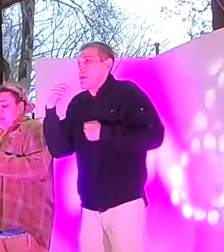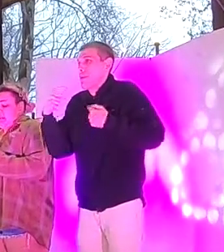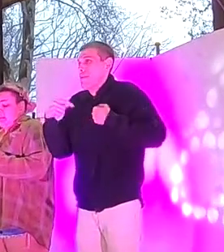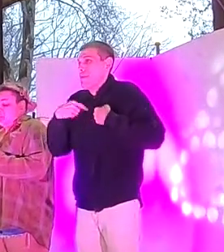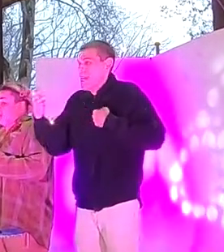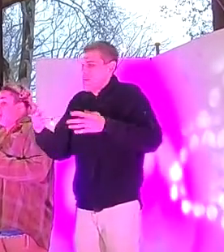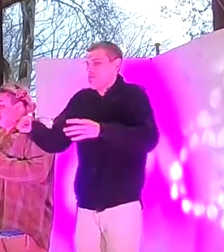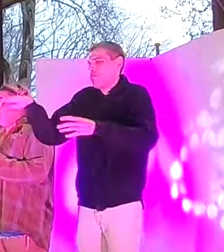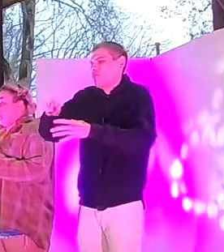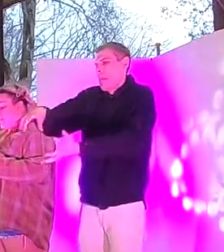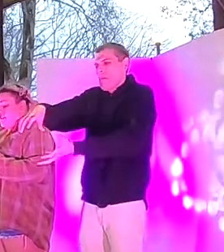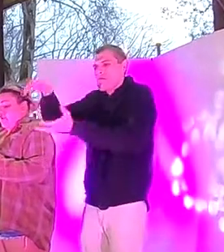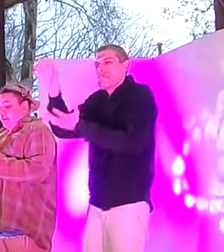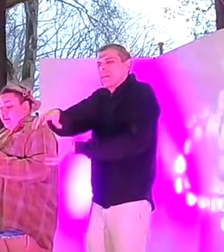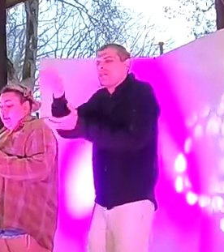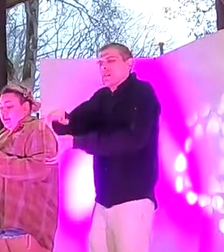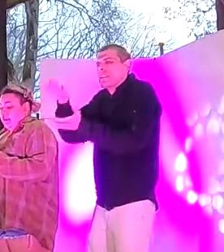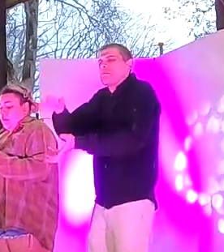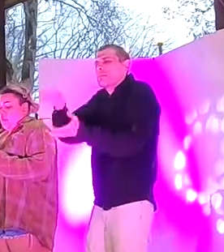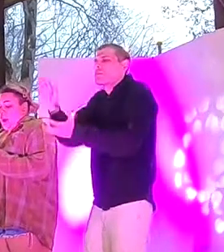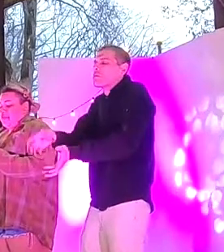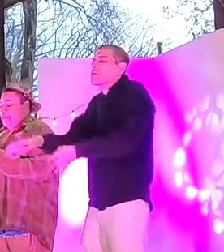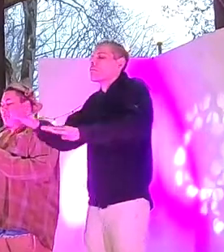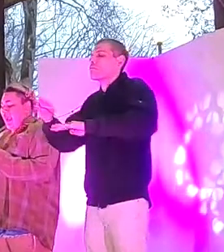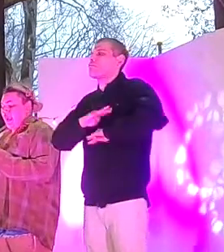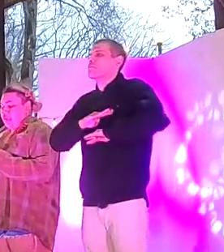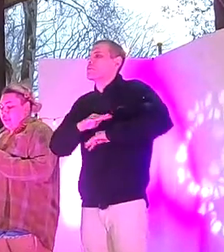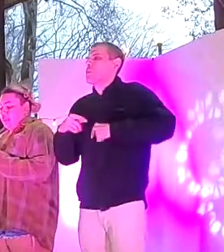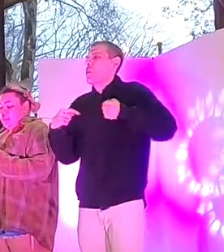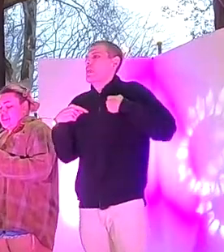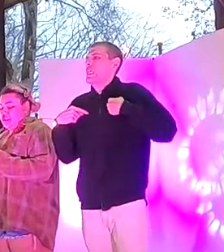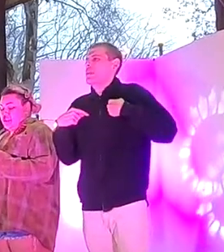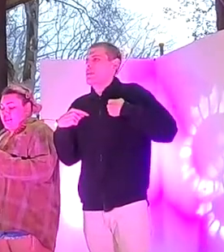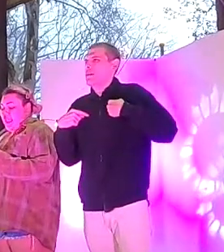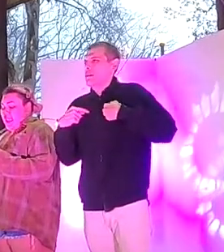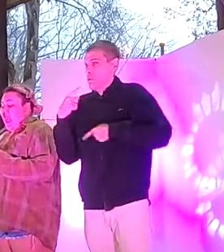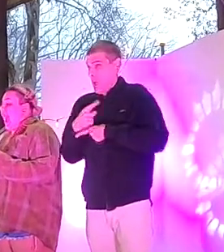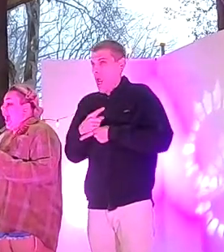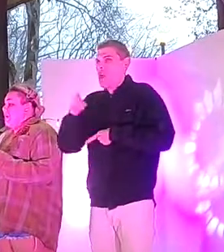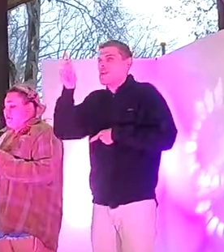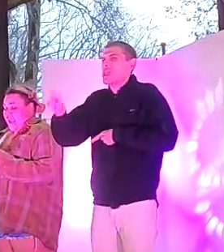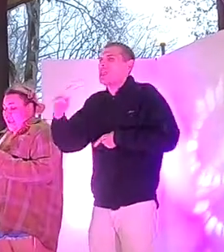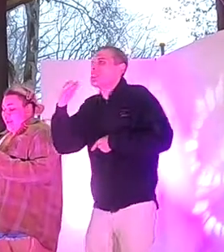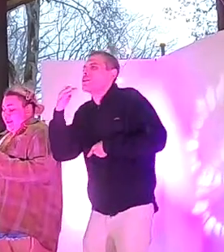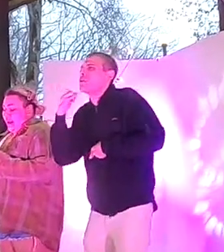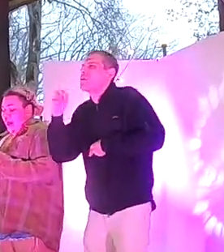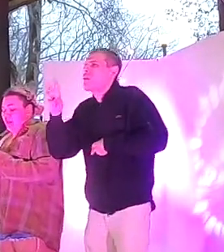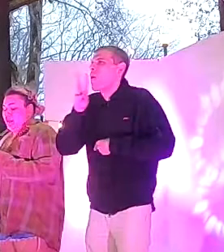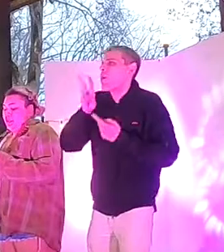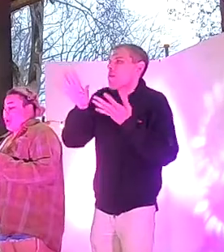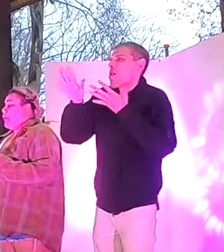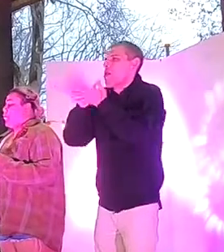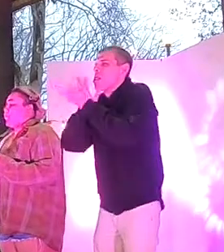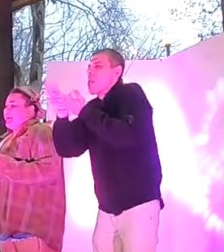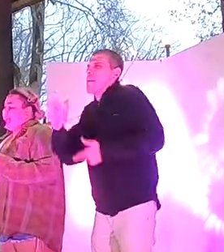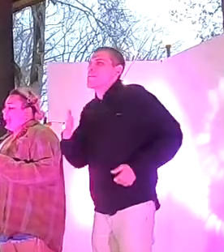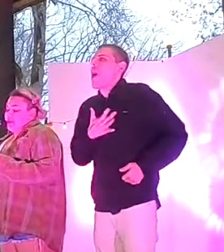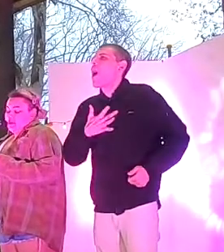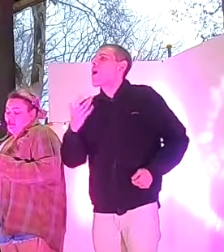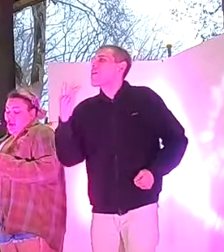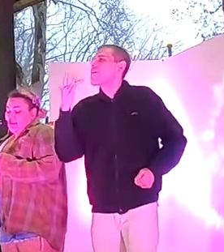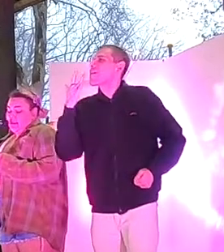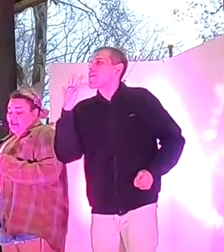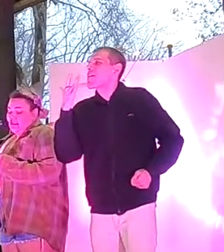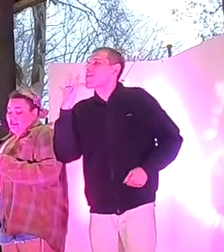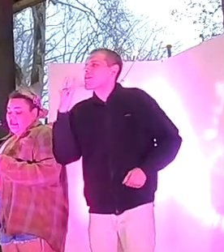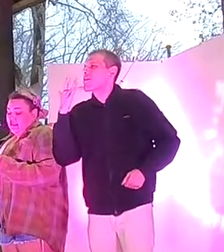mix me up into what you think is good. Water me down with your wishes, and I, bare and hollow, yearn to be put